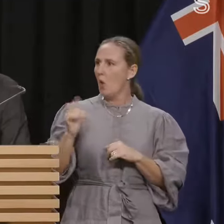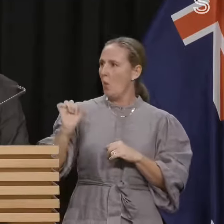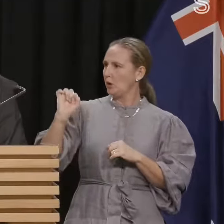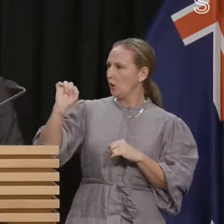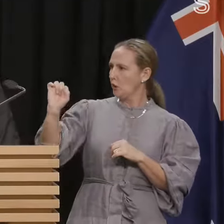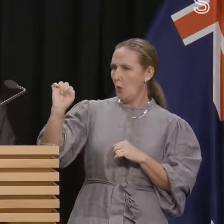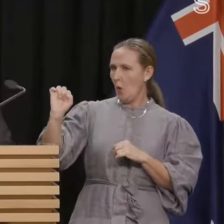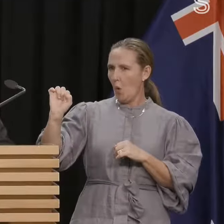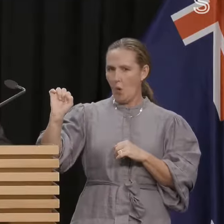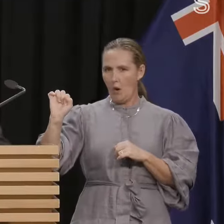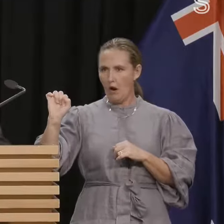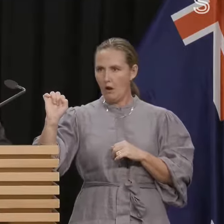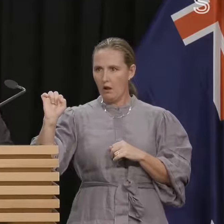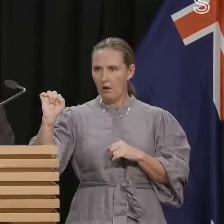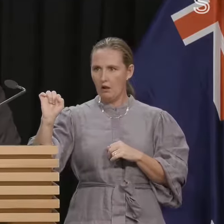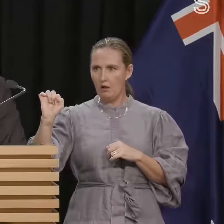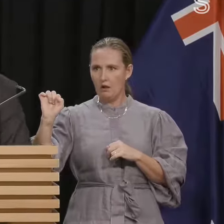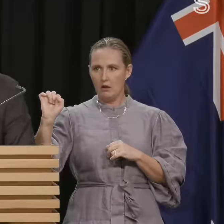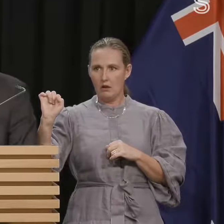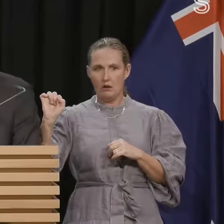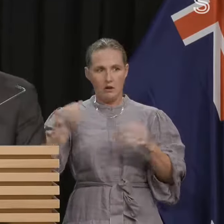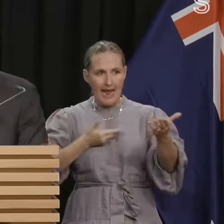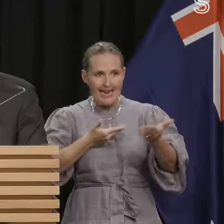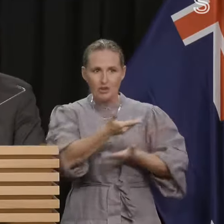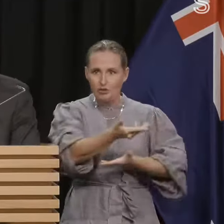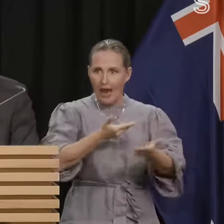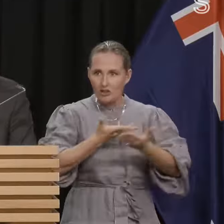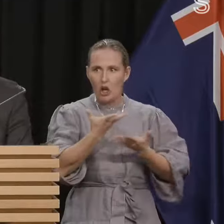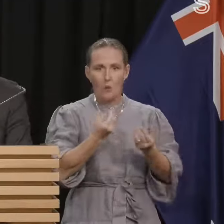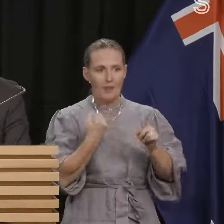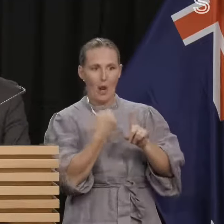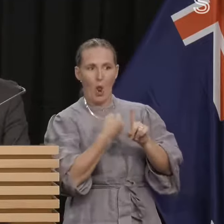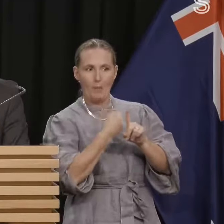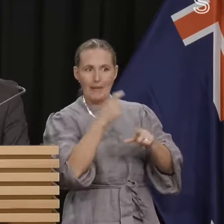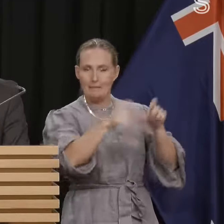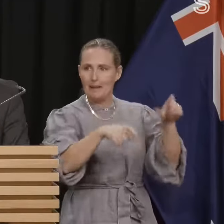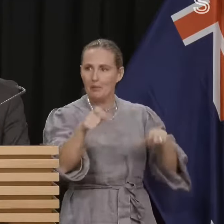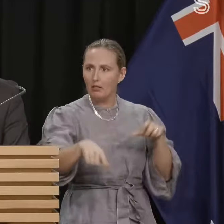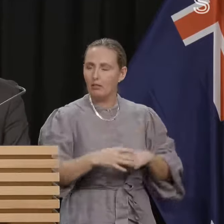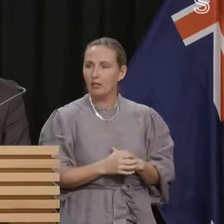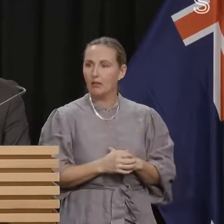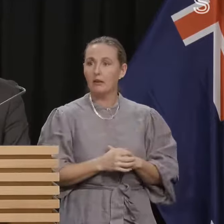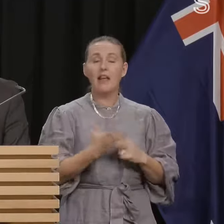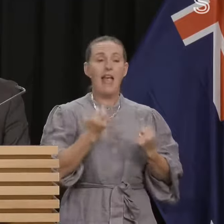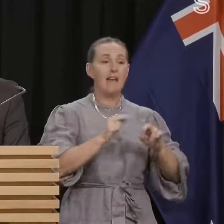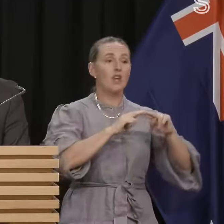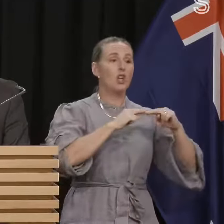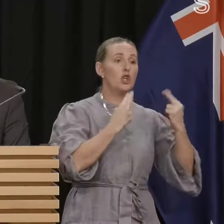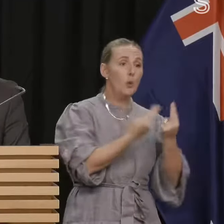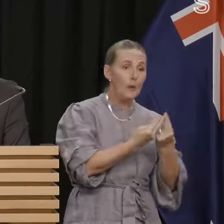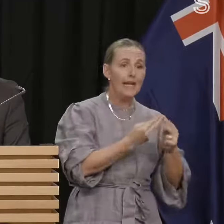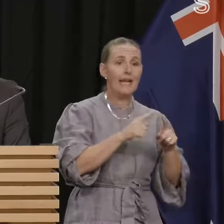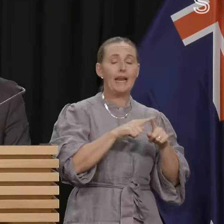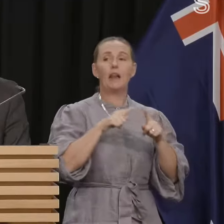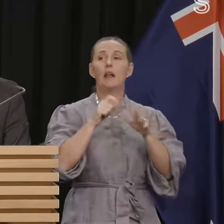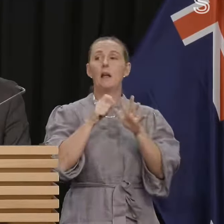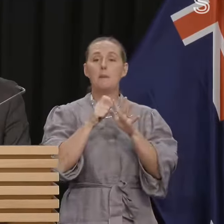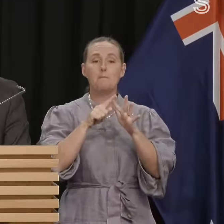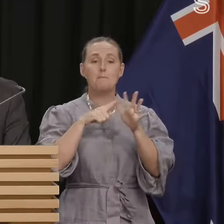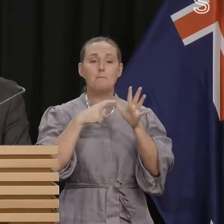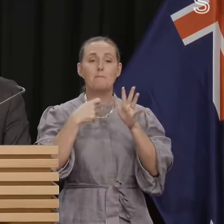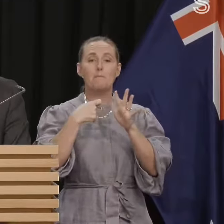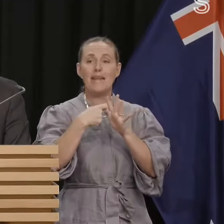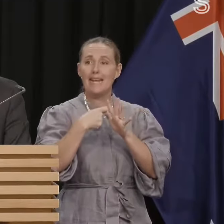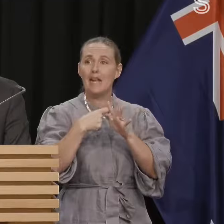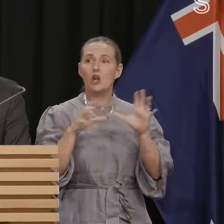been like with lobbyists? On the one hand, first obviously the unions and the peak groups, and then the third party ones. I